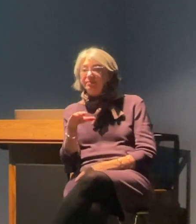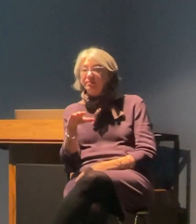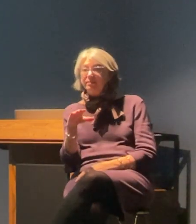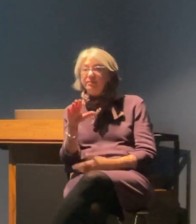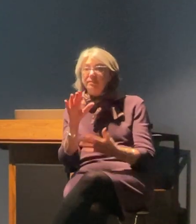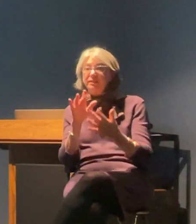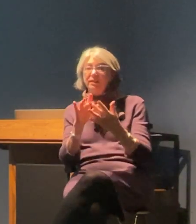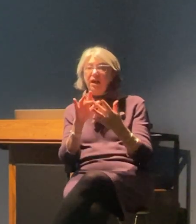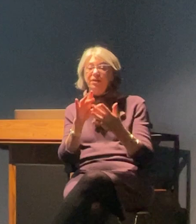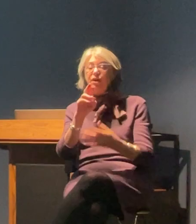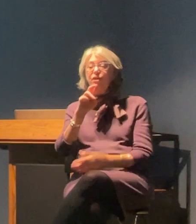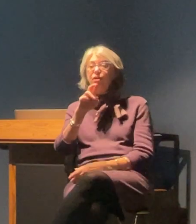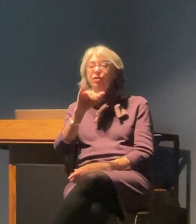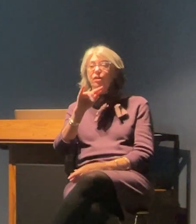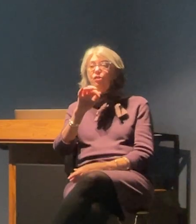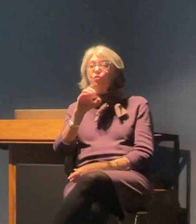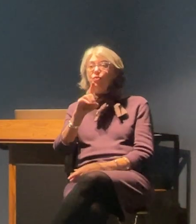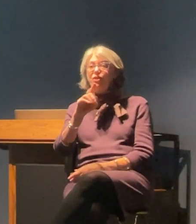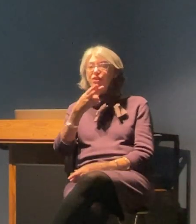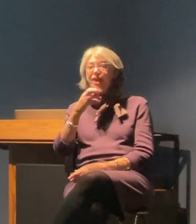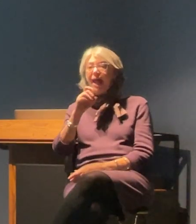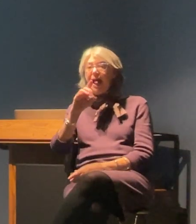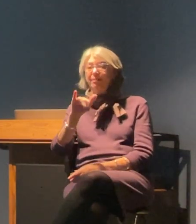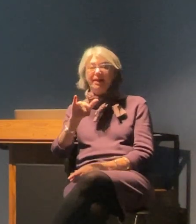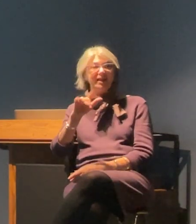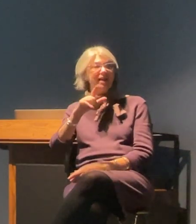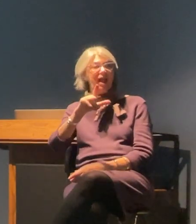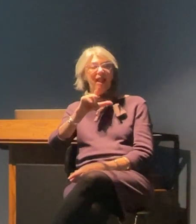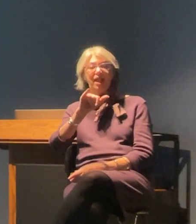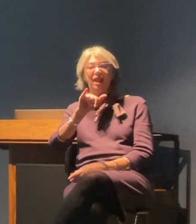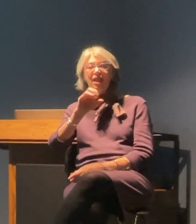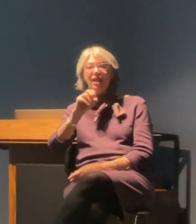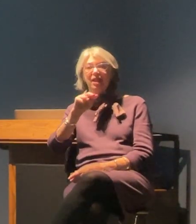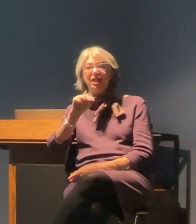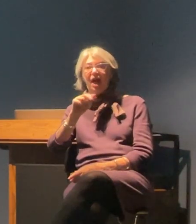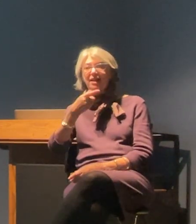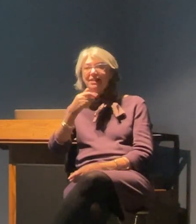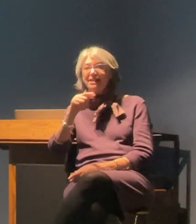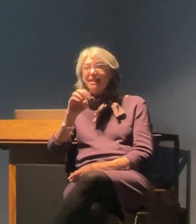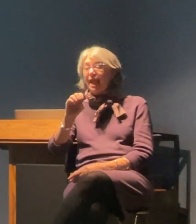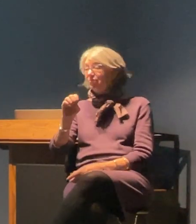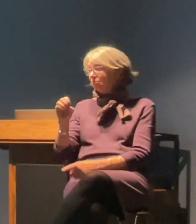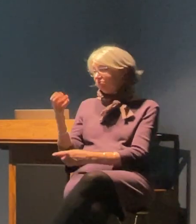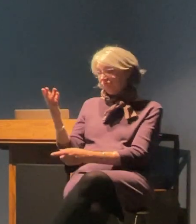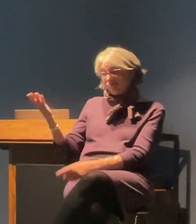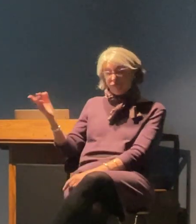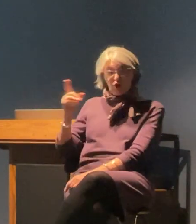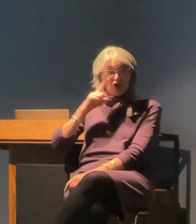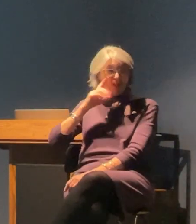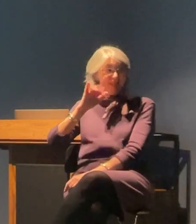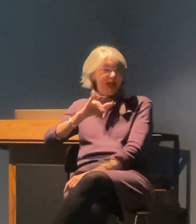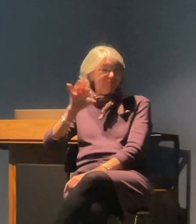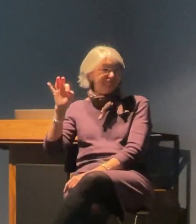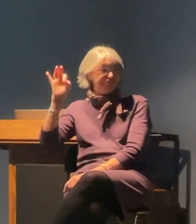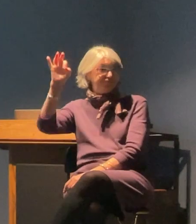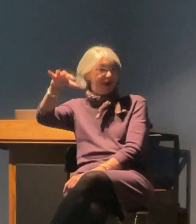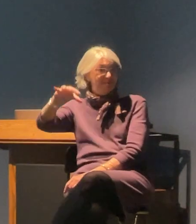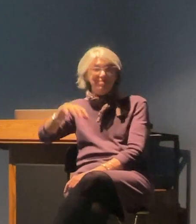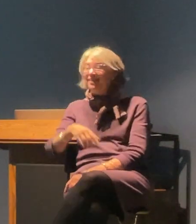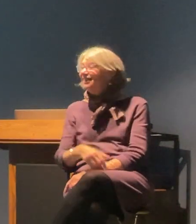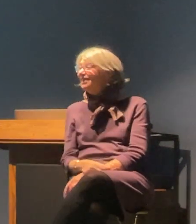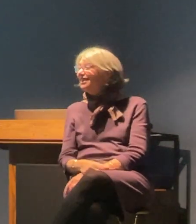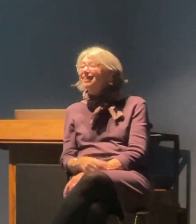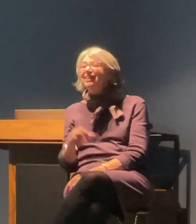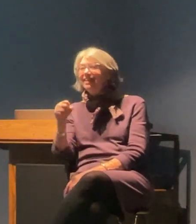Contact Richard Helmy, right down in Lionsgate. There you go. So you heard that, folks. Okay.